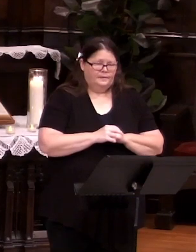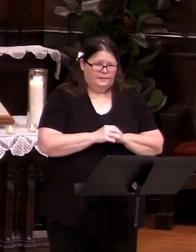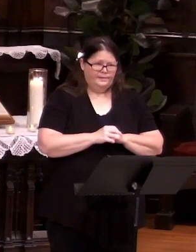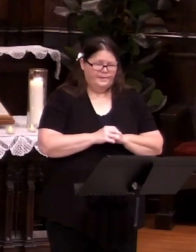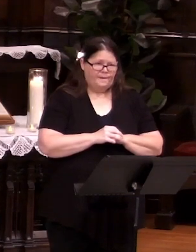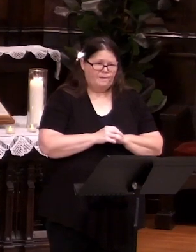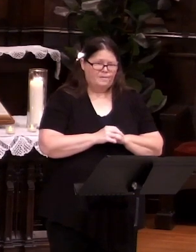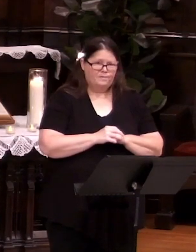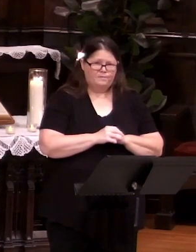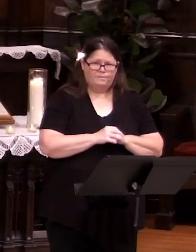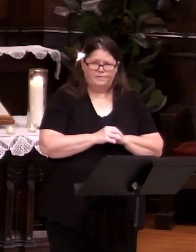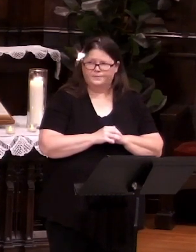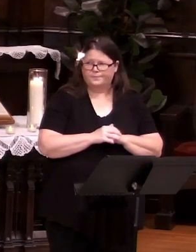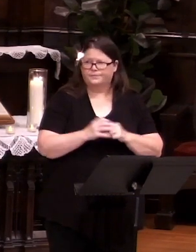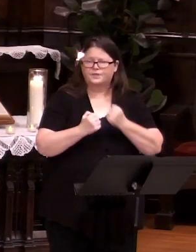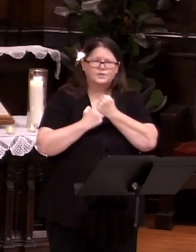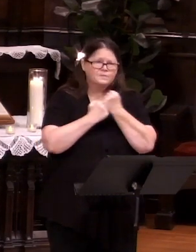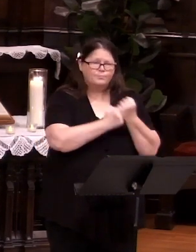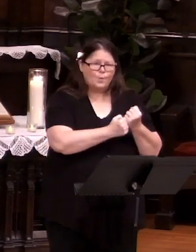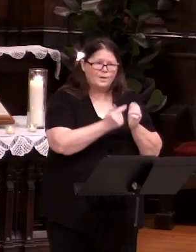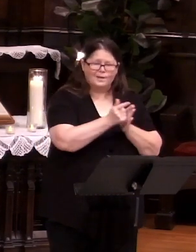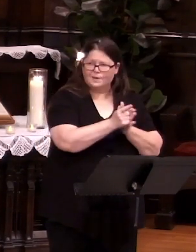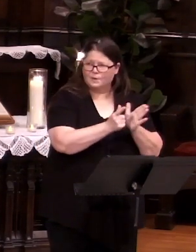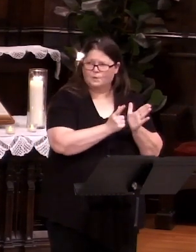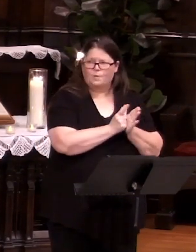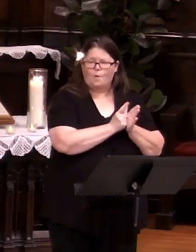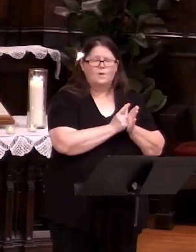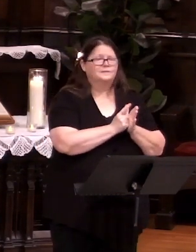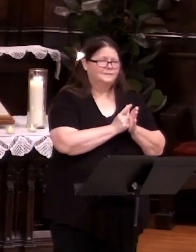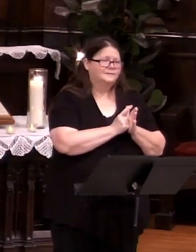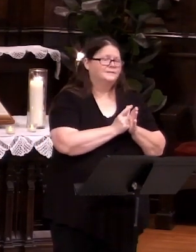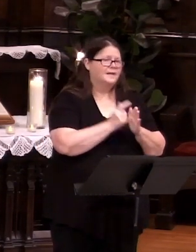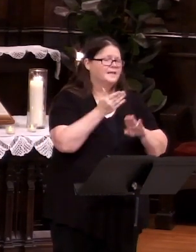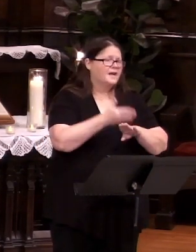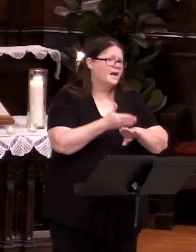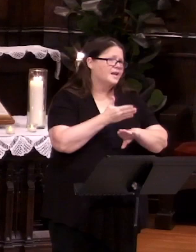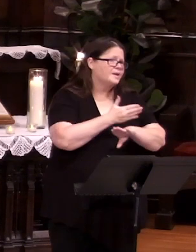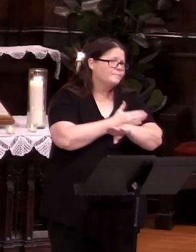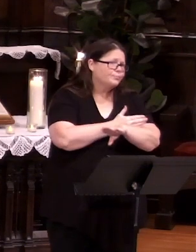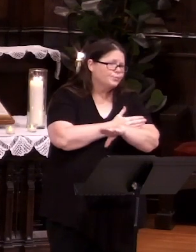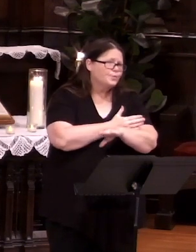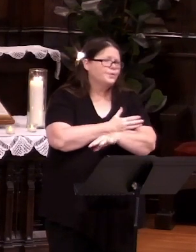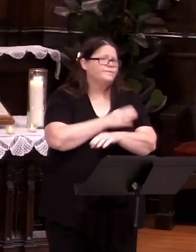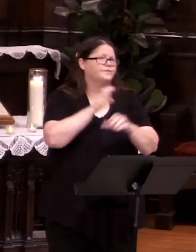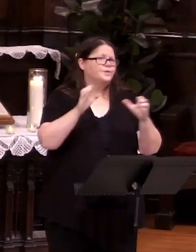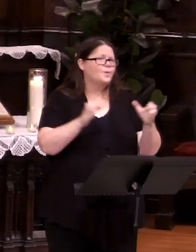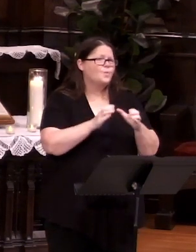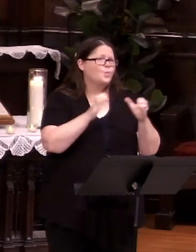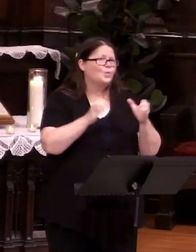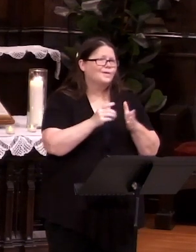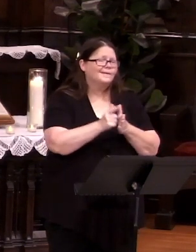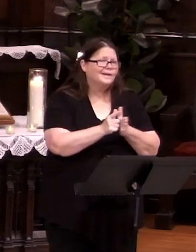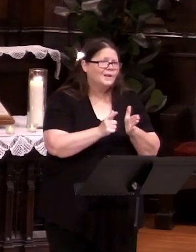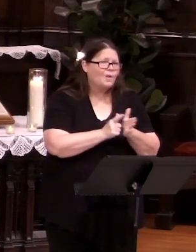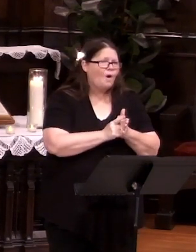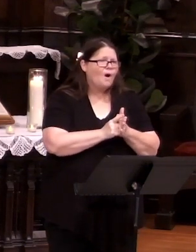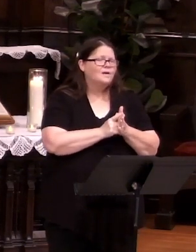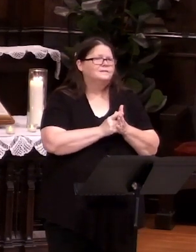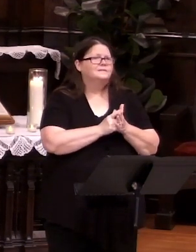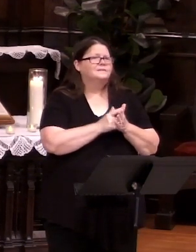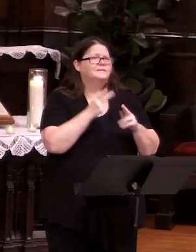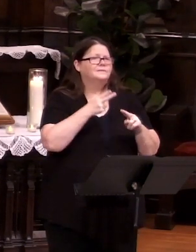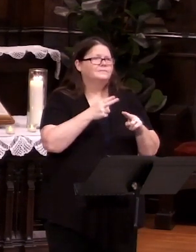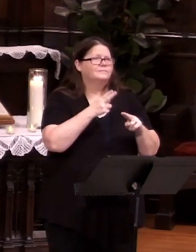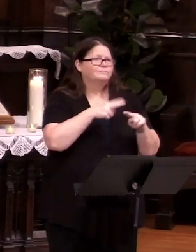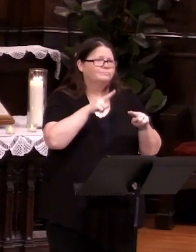laborers, supporting legislation that improved working conditions and wages for some of the